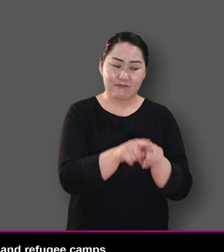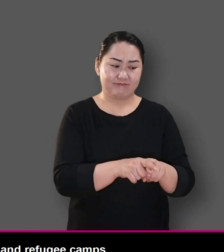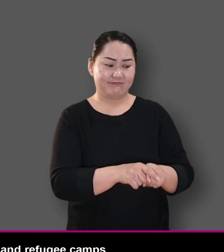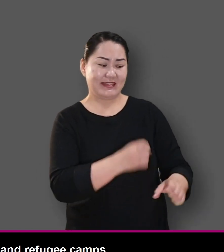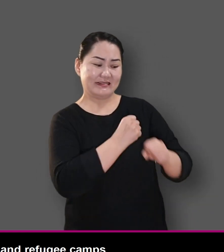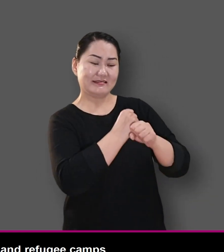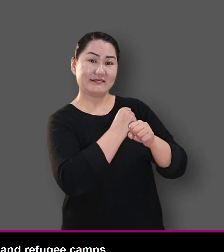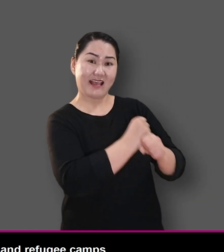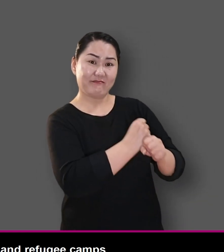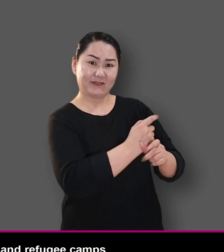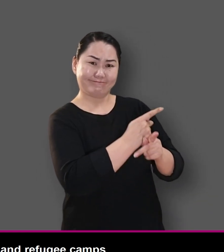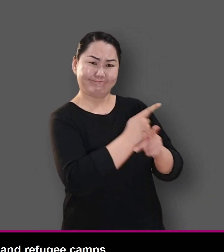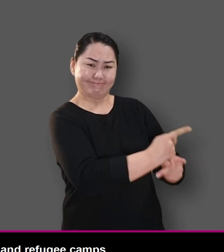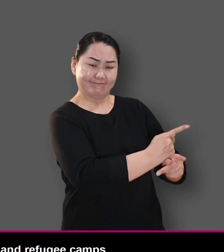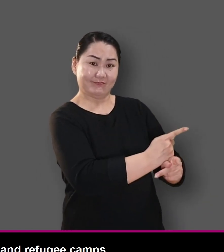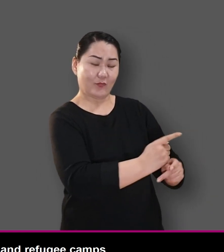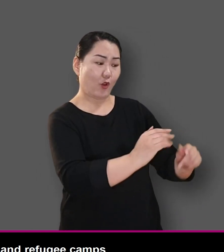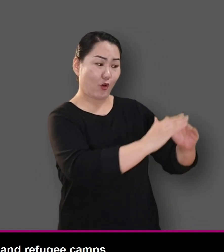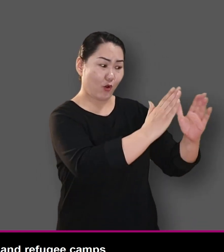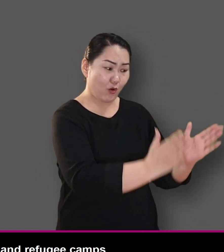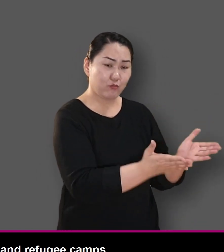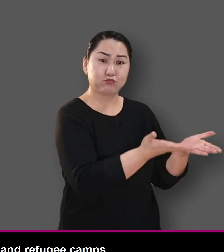Most shelters and refugee camps